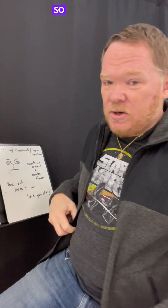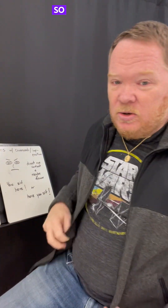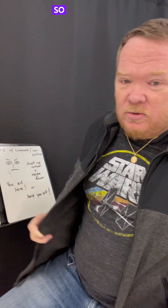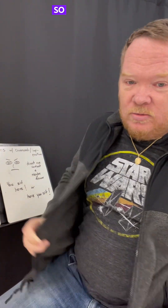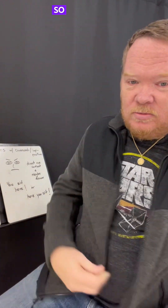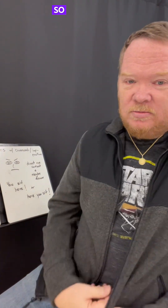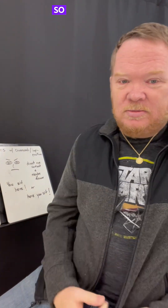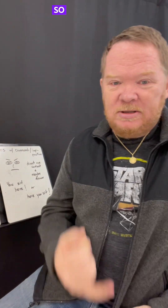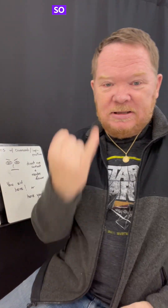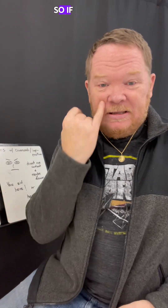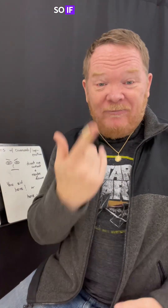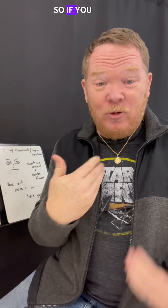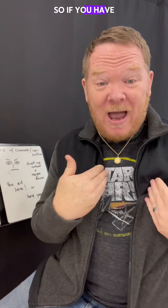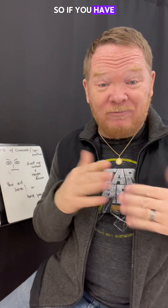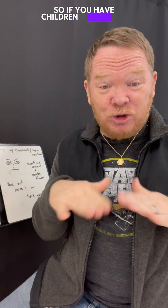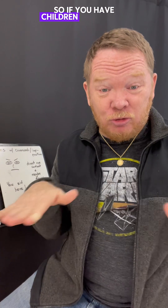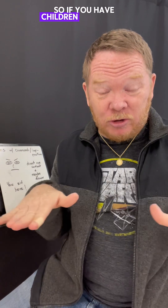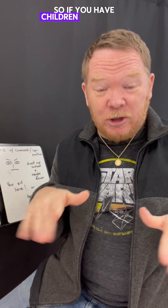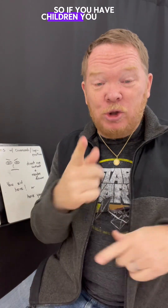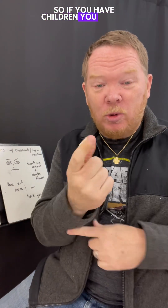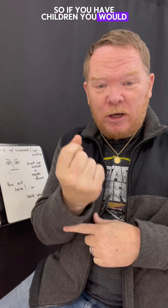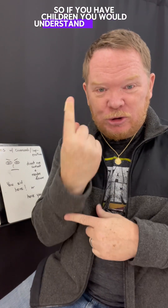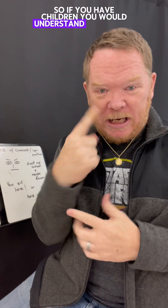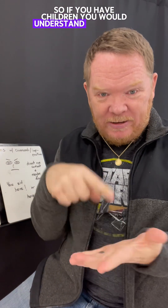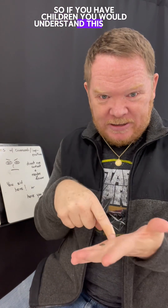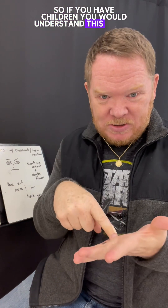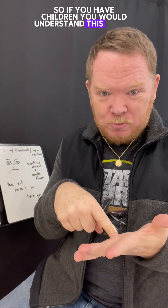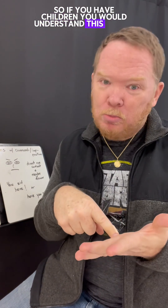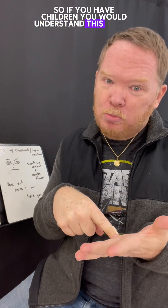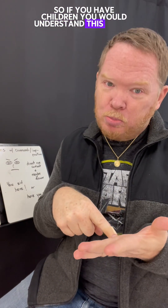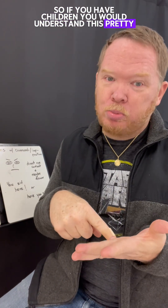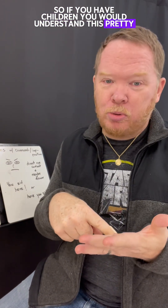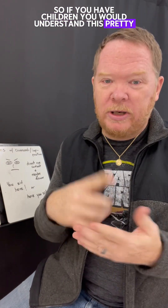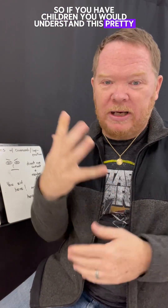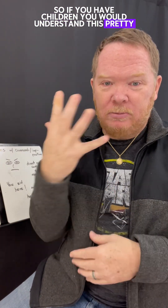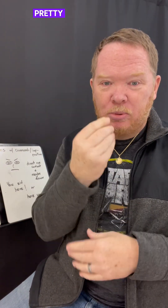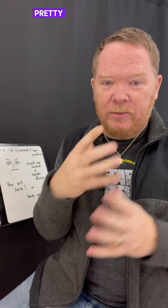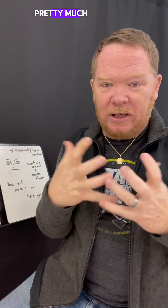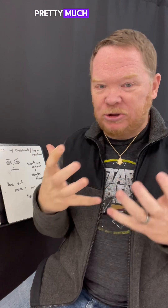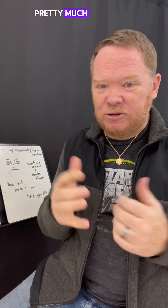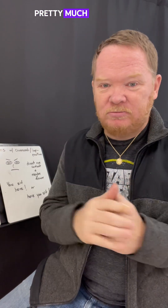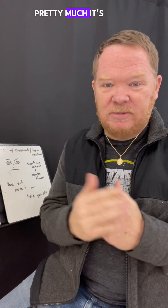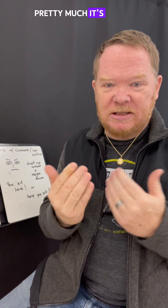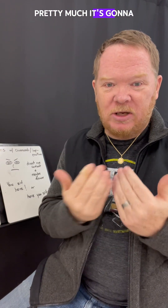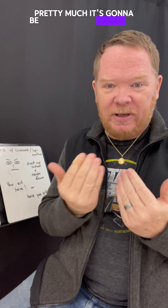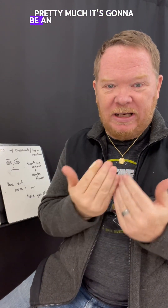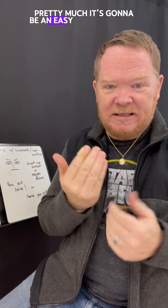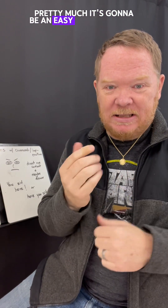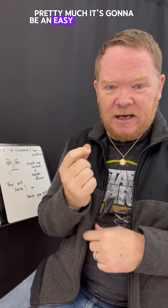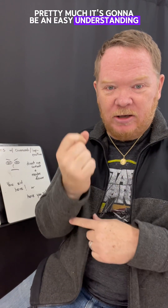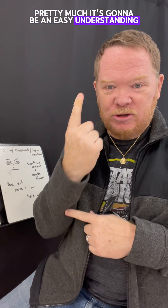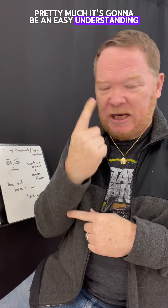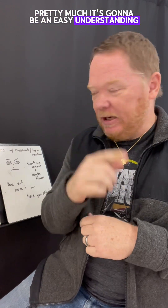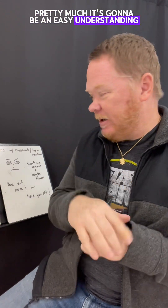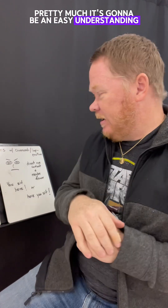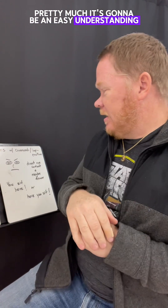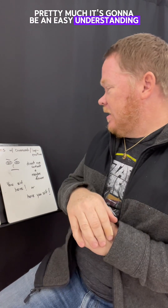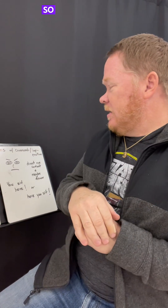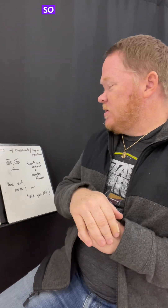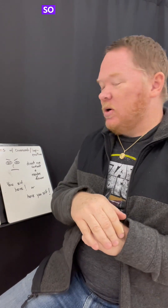So if you have children, you would understand this pretty much. It's going to be an easy understanding. So if